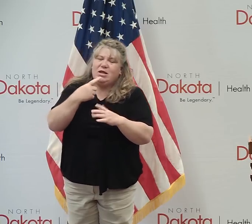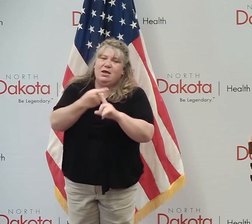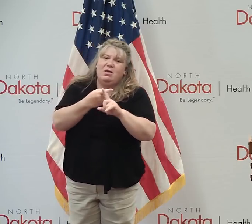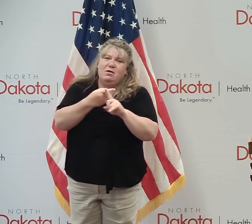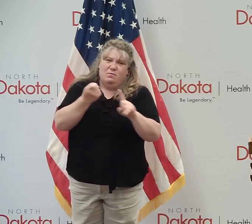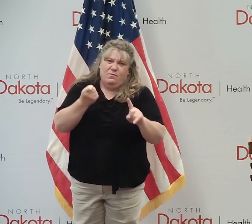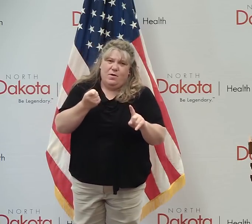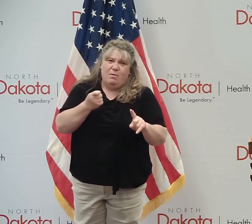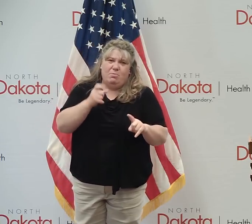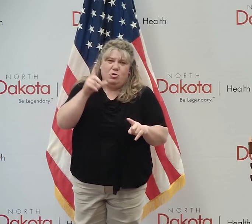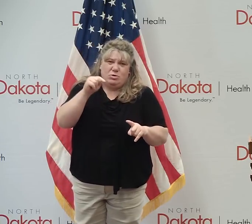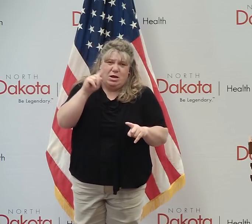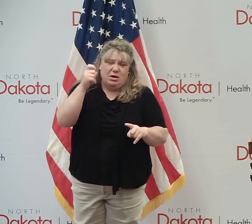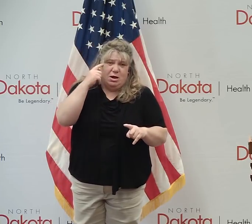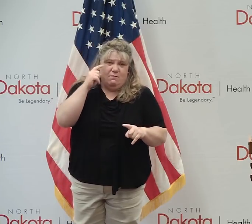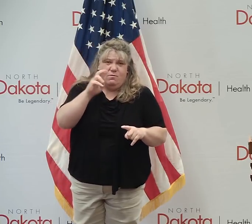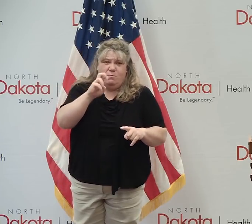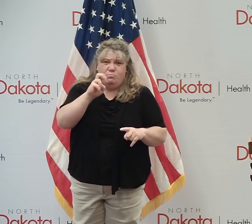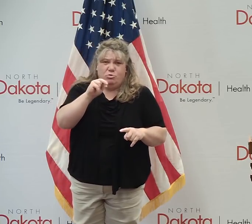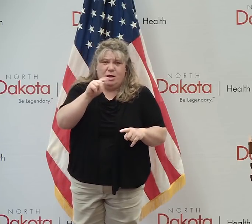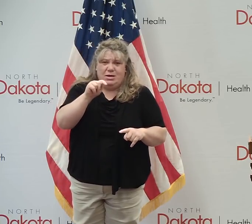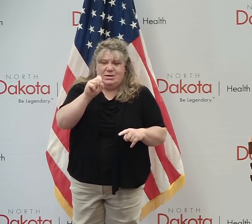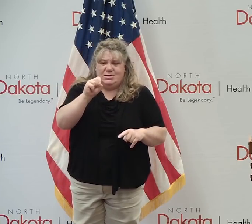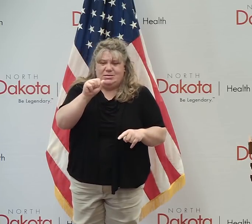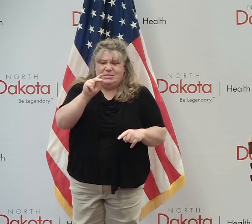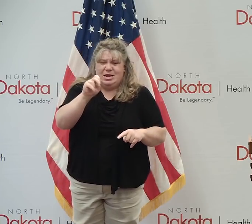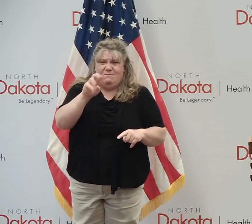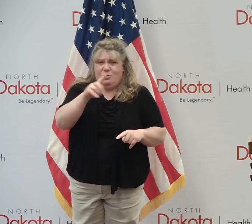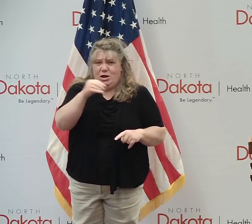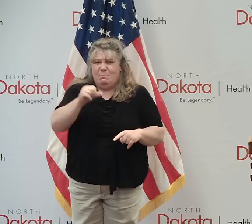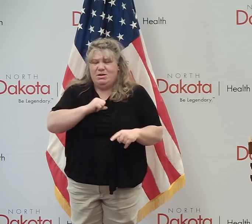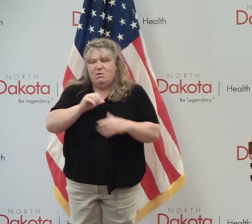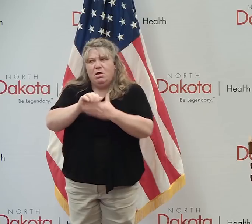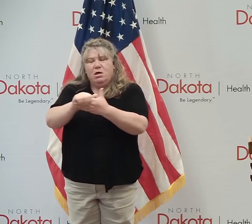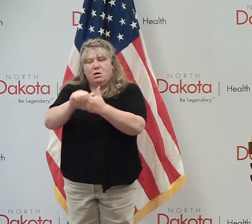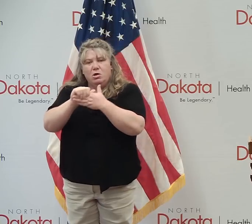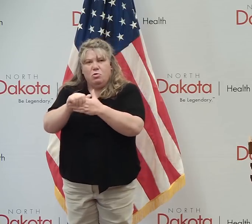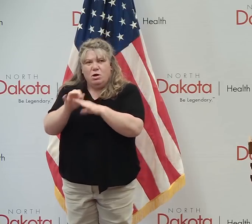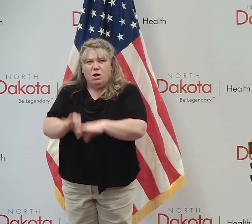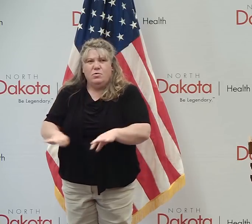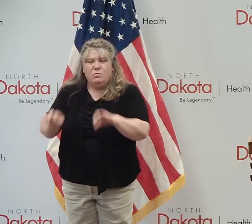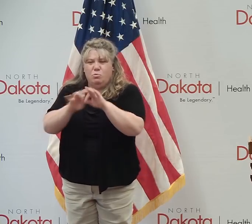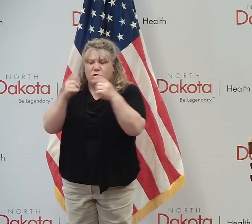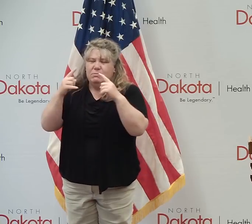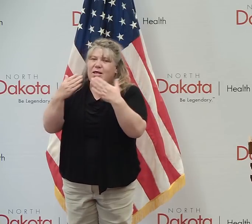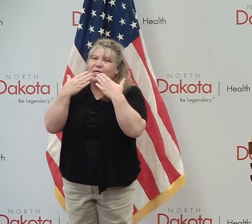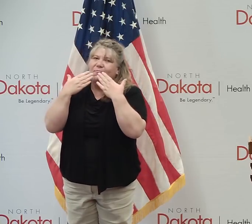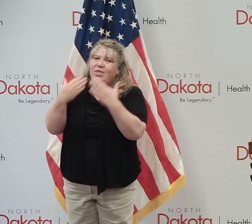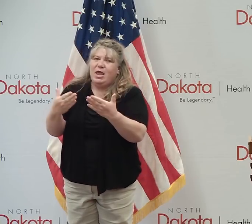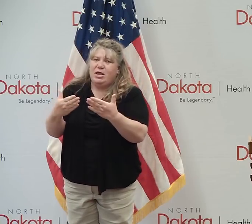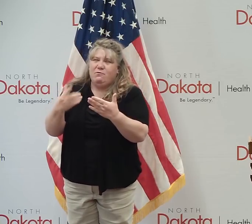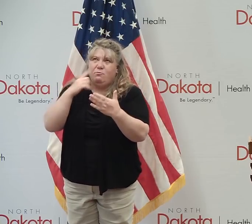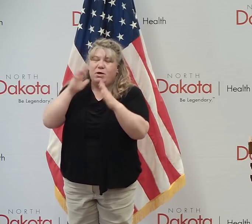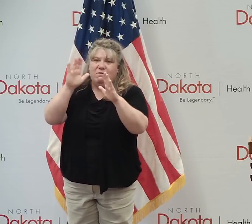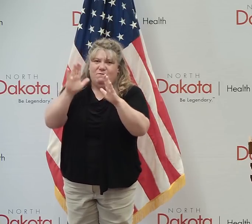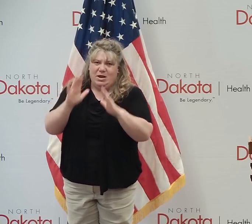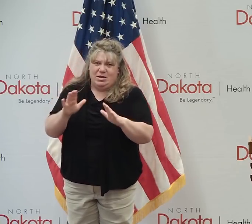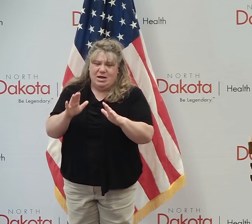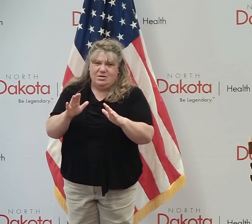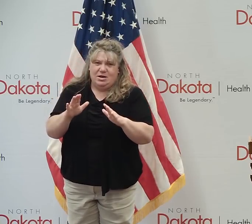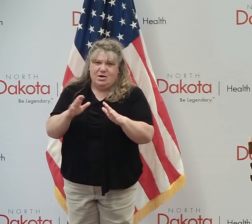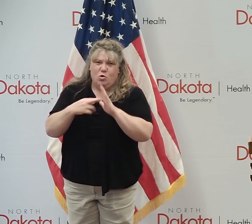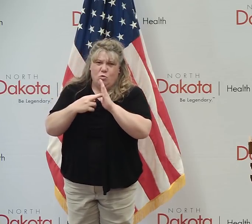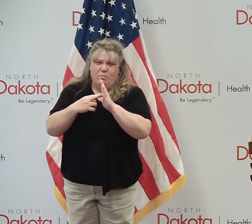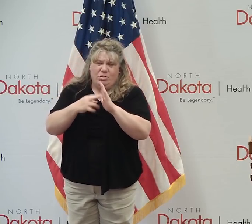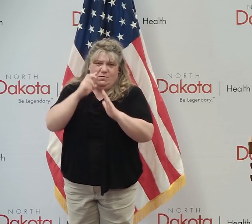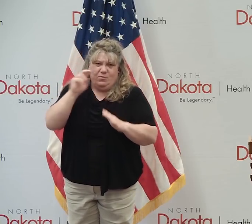behalf of Lieutenant Governor Brent Sanford and myself, congratulations on this important achievement, and thank you for being fantastic ambassadors